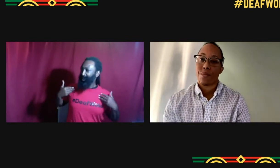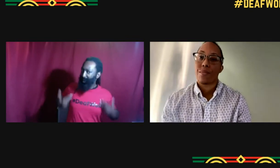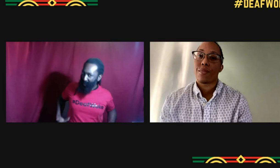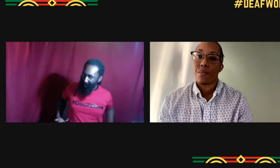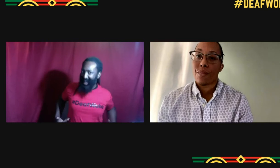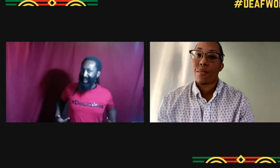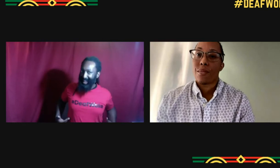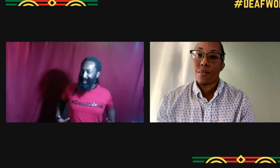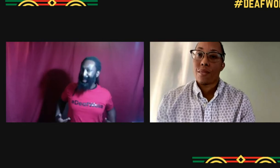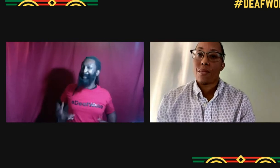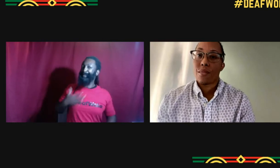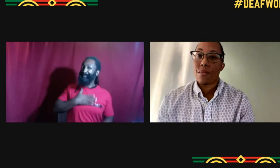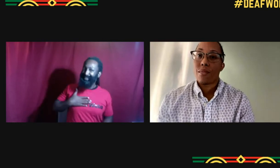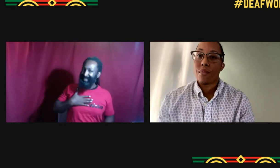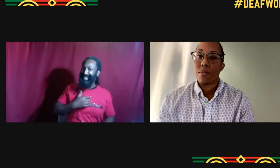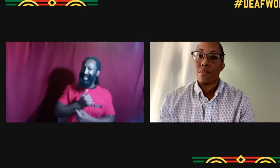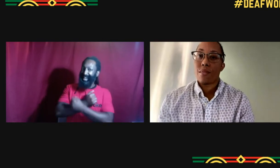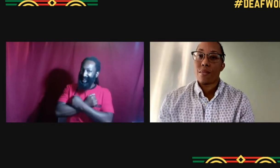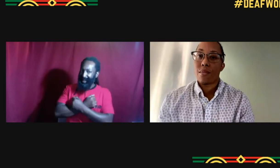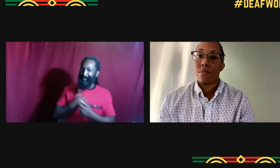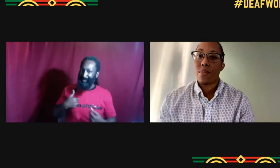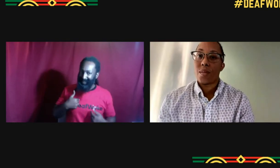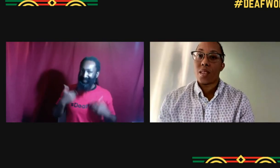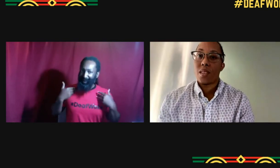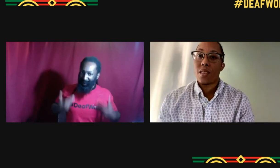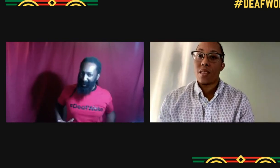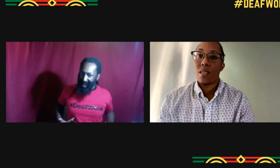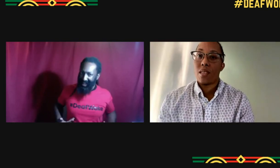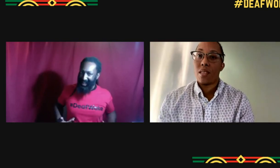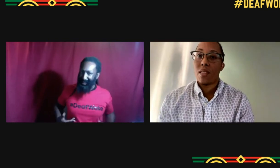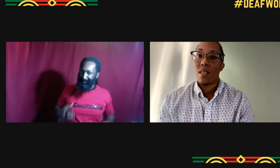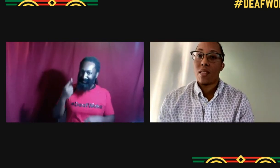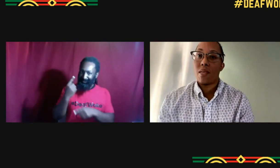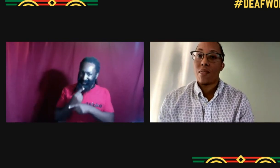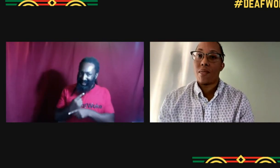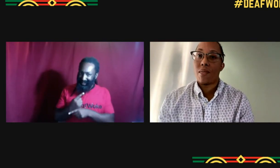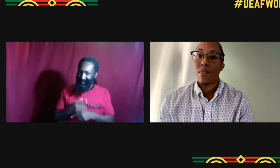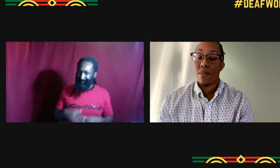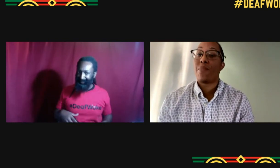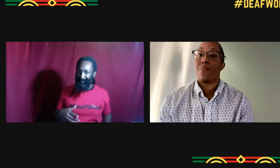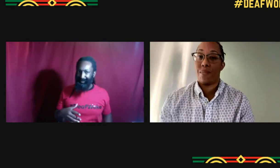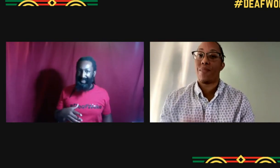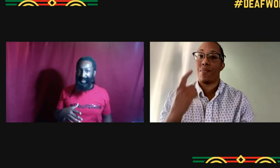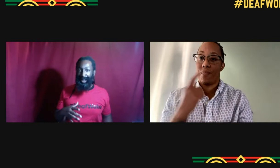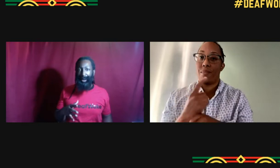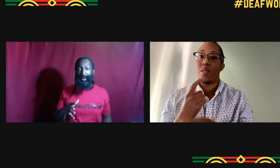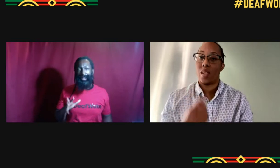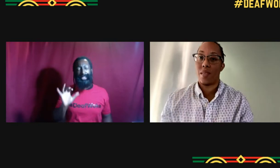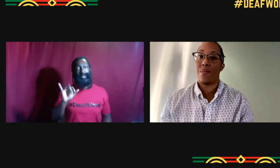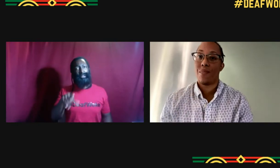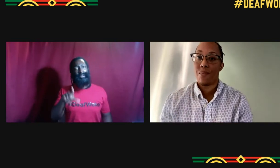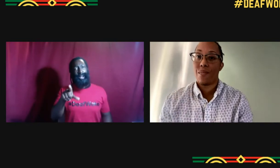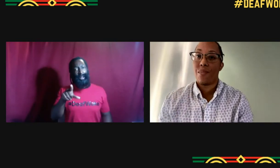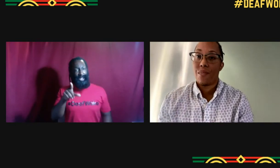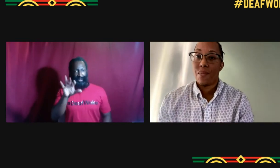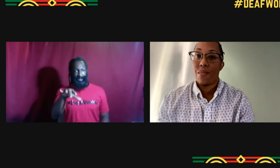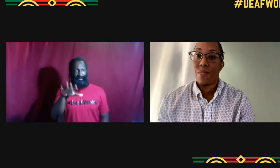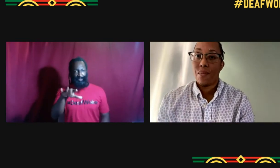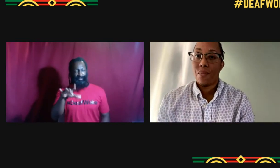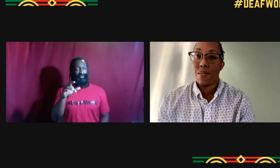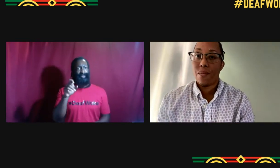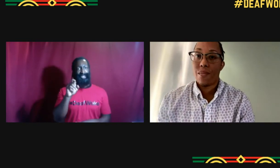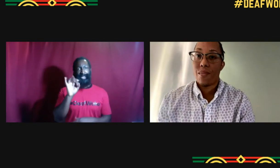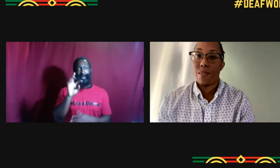Because I am who I am. Mm-hmm. So please love who I am. Yeah? Right.